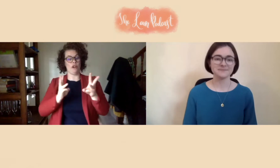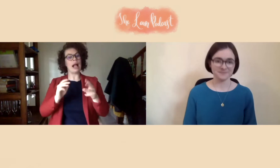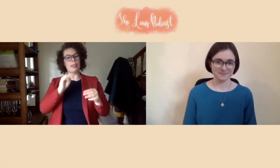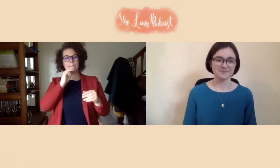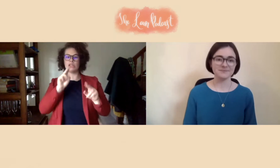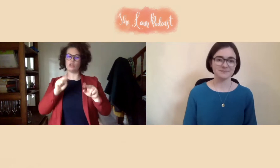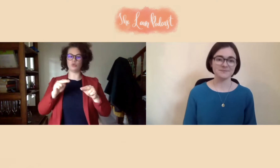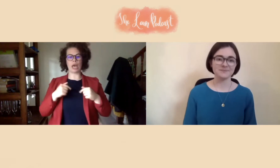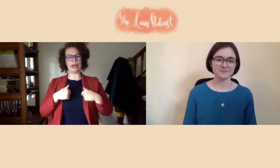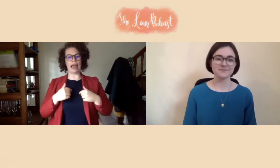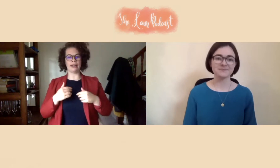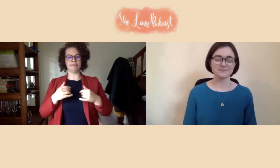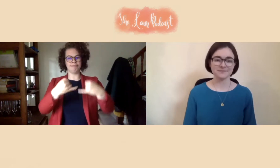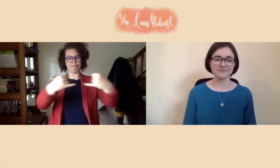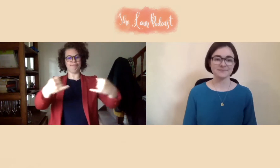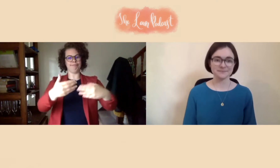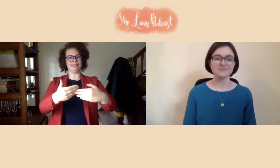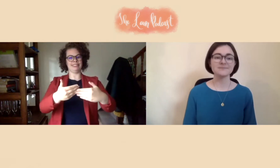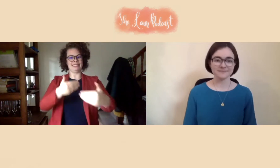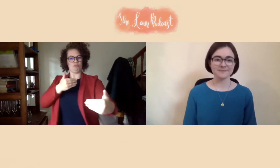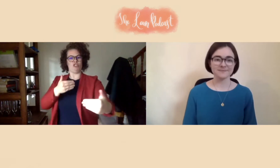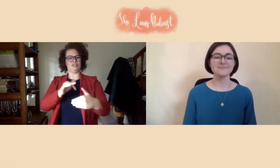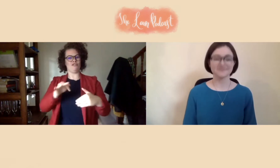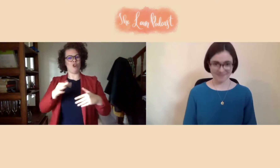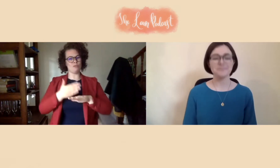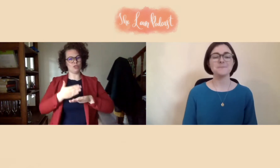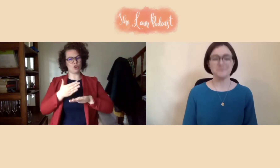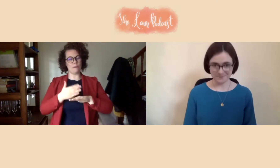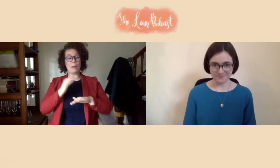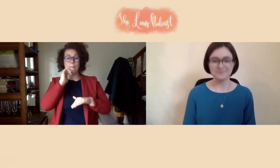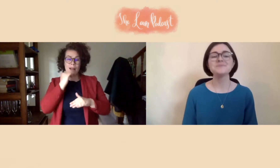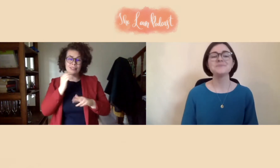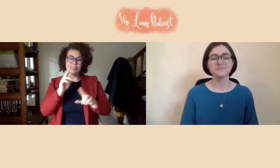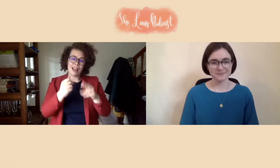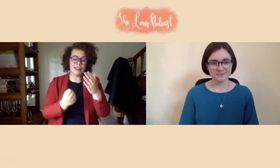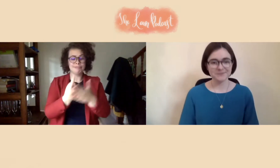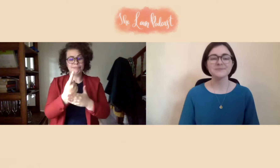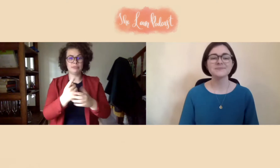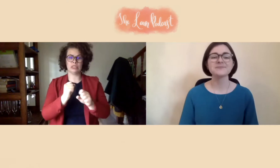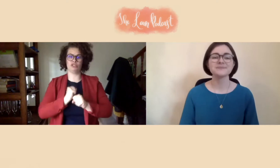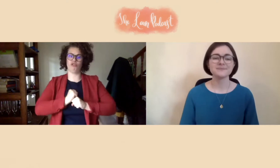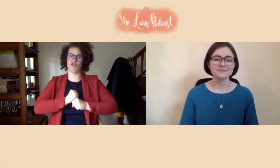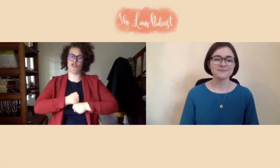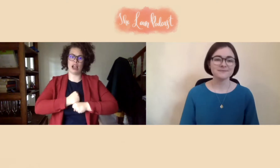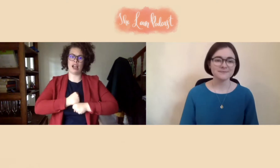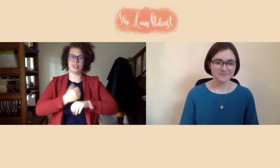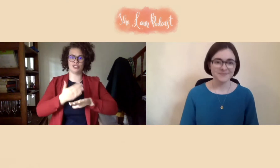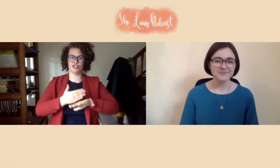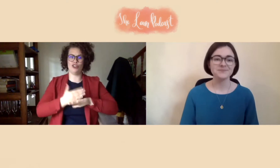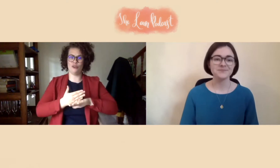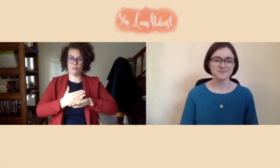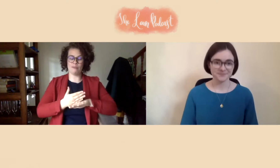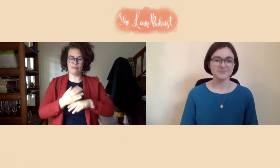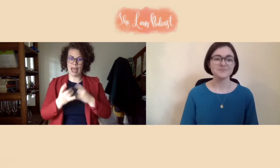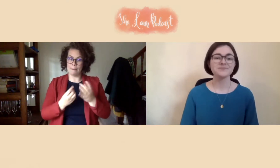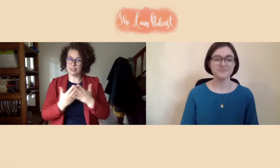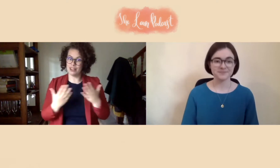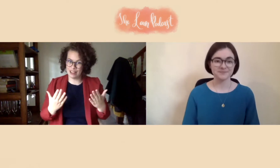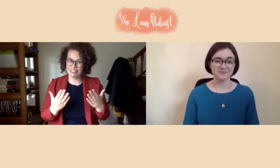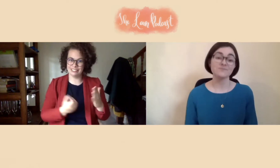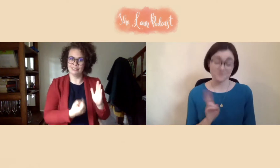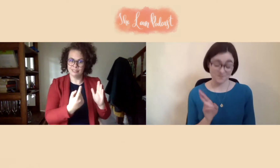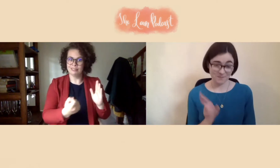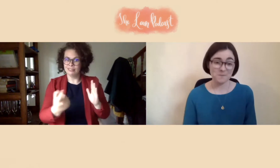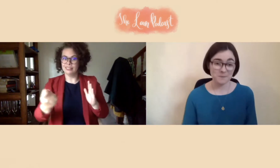such a big way, right? Because if you have a big stressful job, which happens on a regular occasion in interpreting, it's true. You have